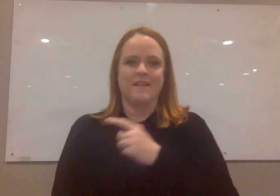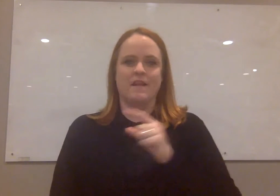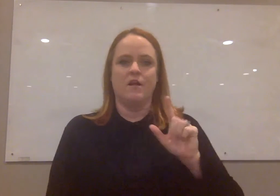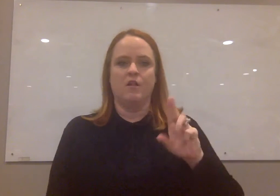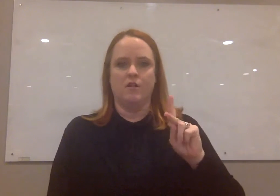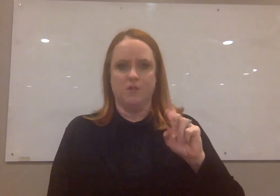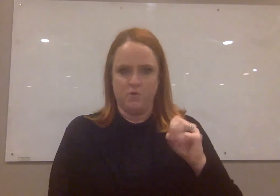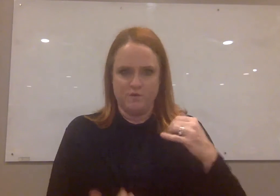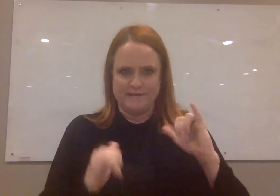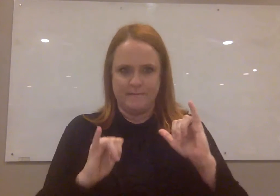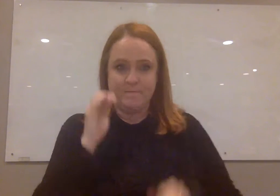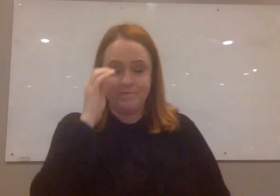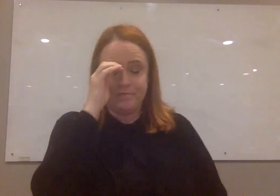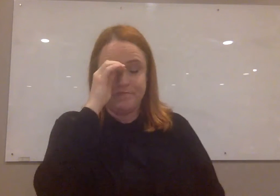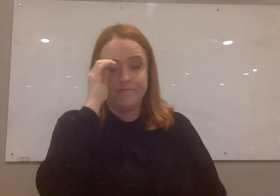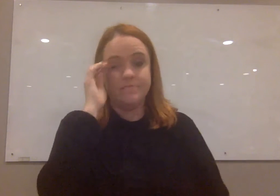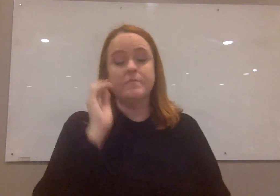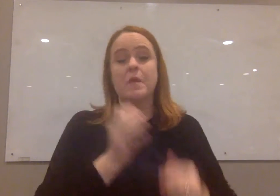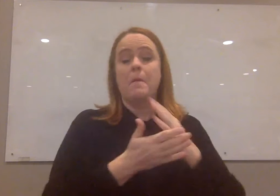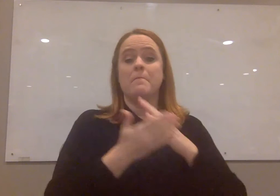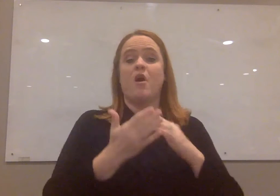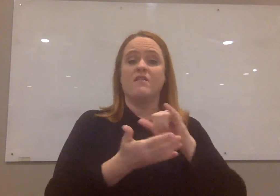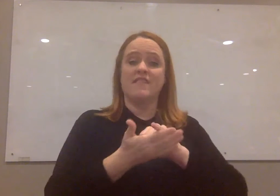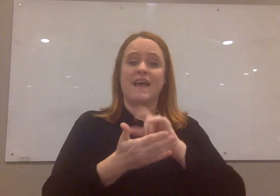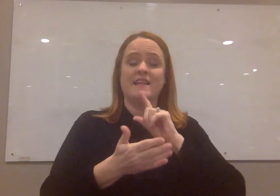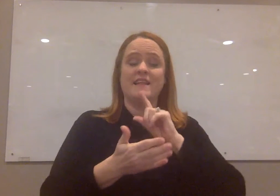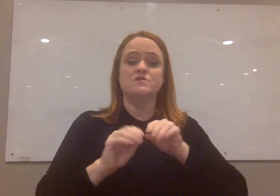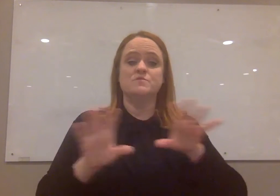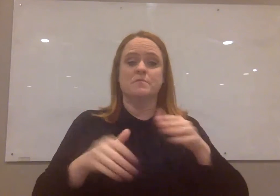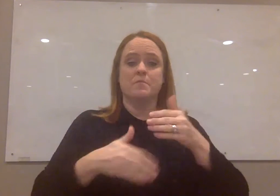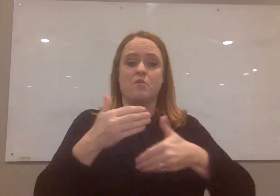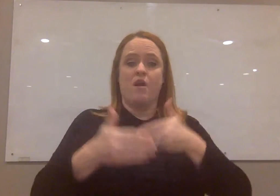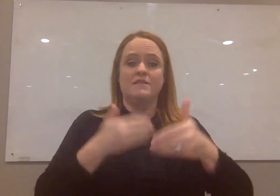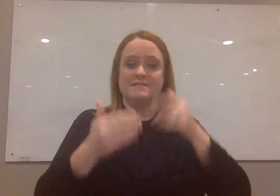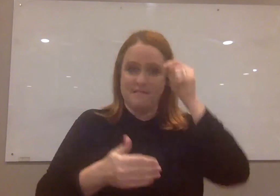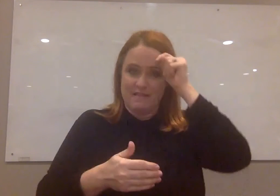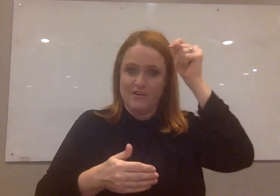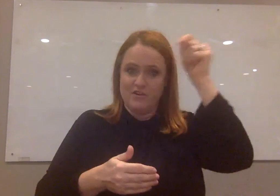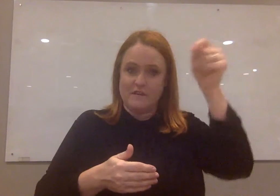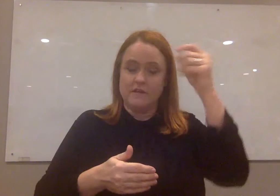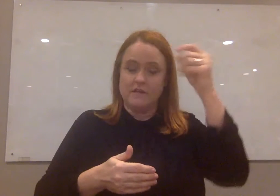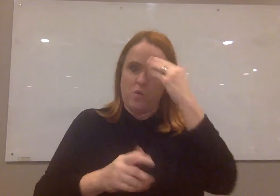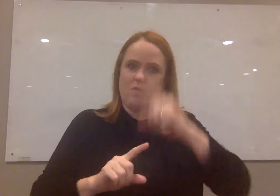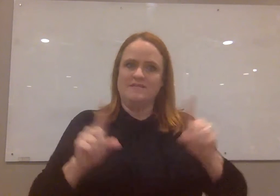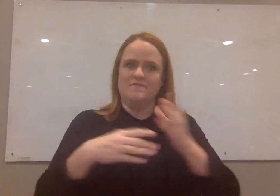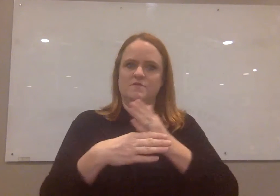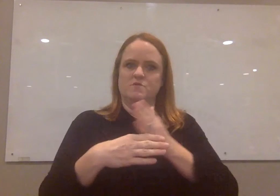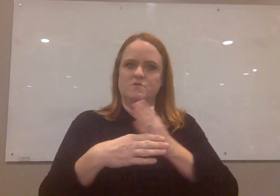distributed process theory, where you can't actually tell the difference between a very slow process and a process that has actually died. Yeah.